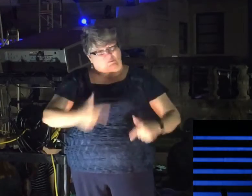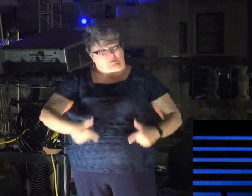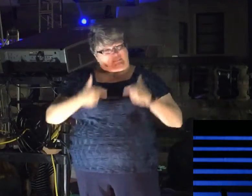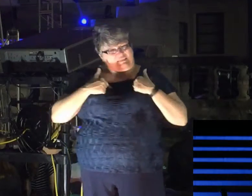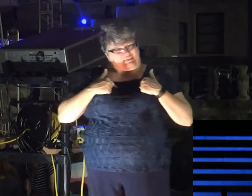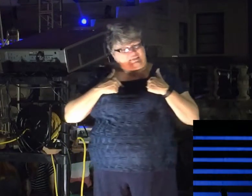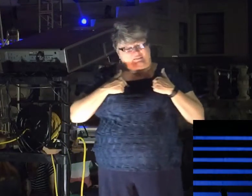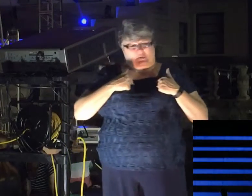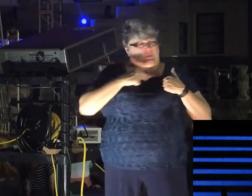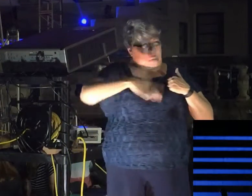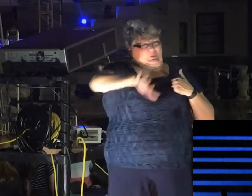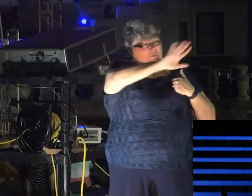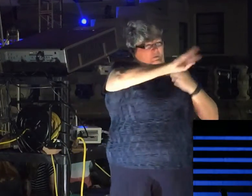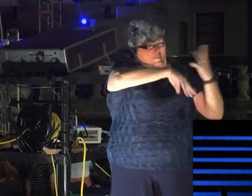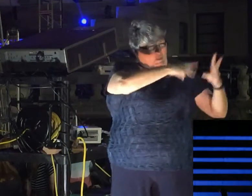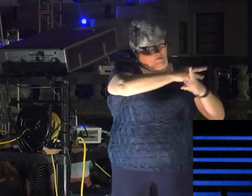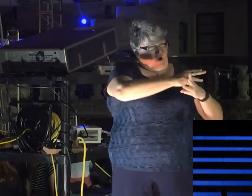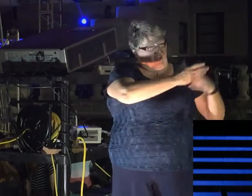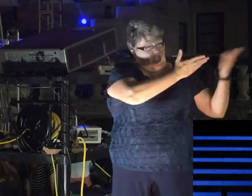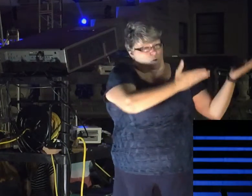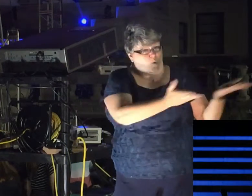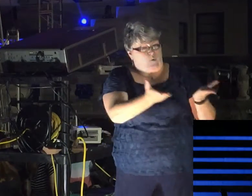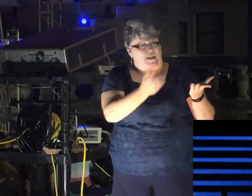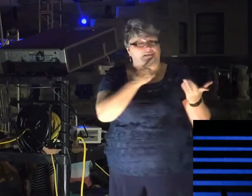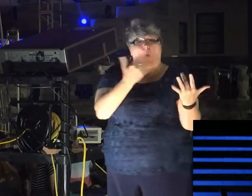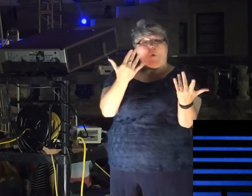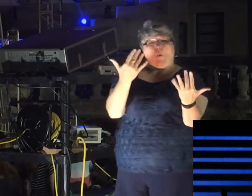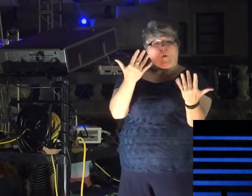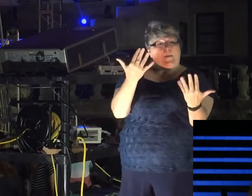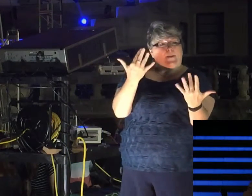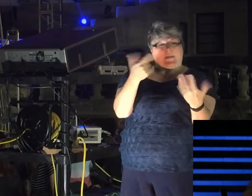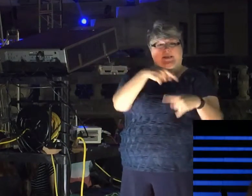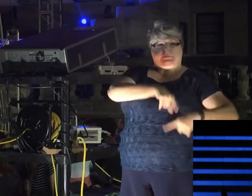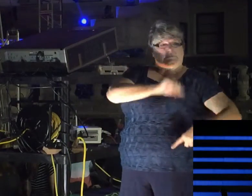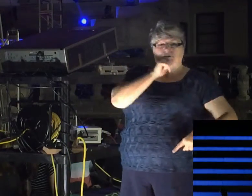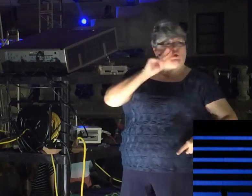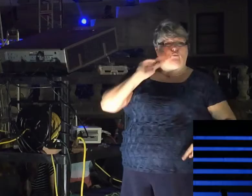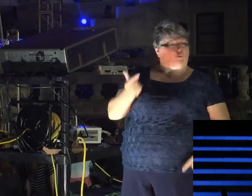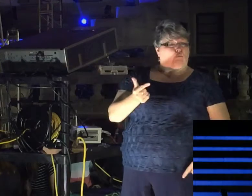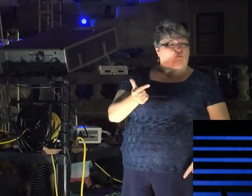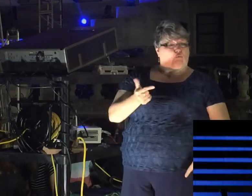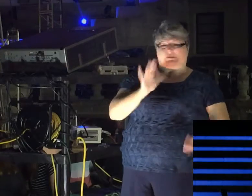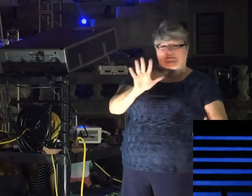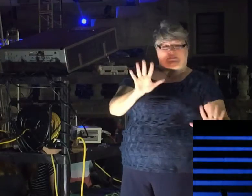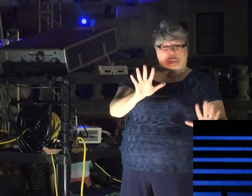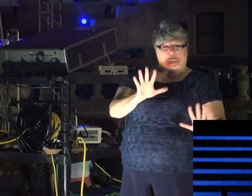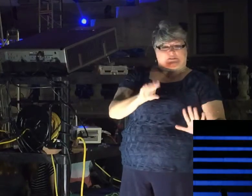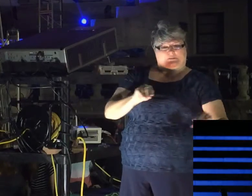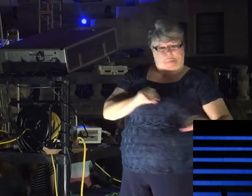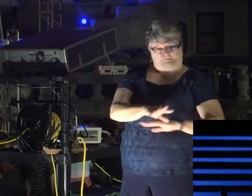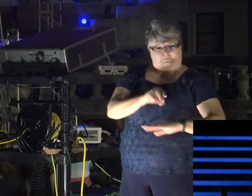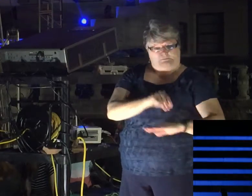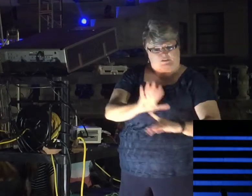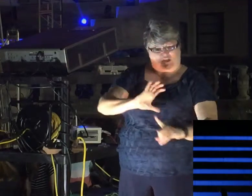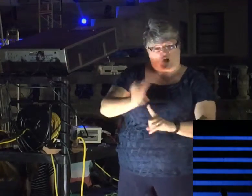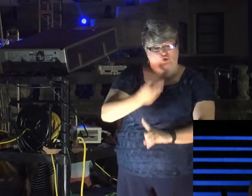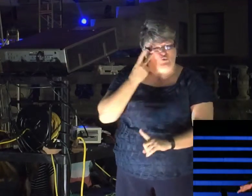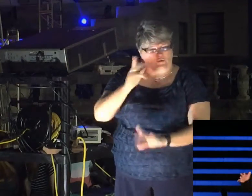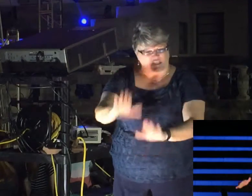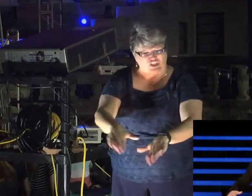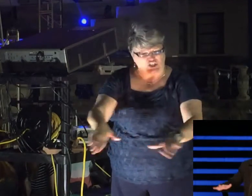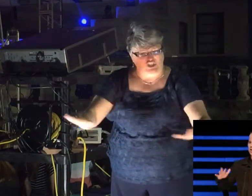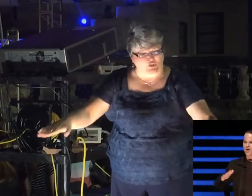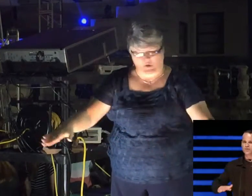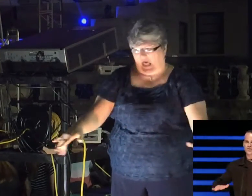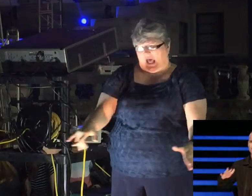That's the world we're in, and the secular world that was ushering this in is saying, wait a minute, this isn't good. It's conditioning a culture